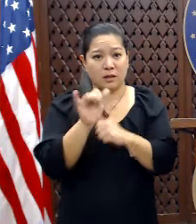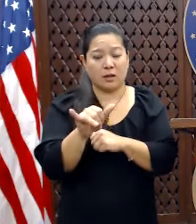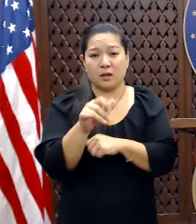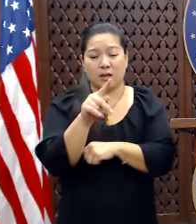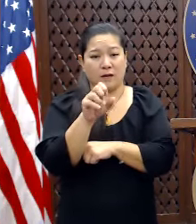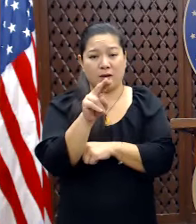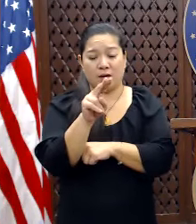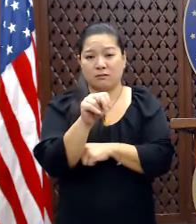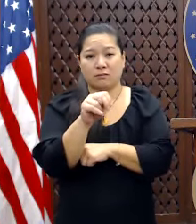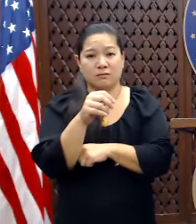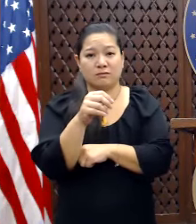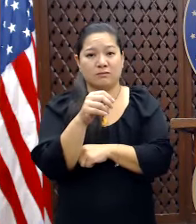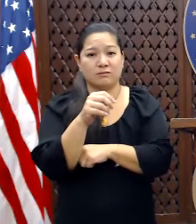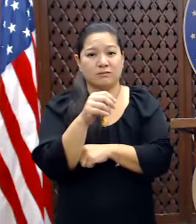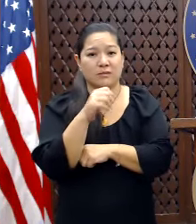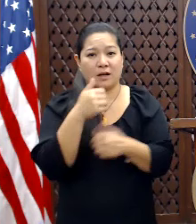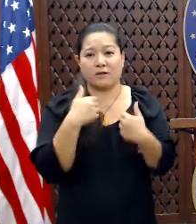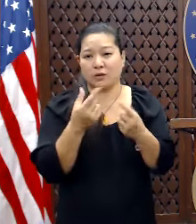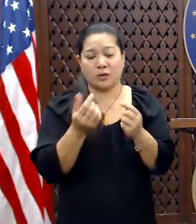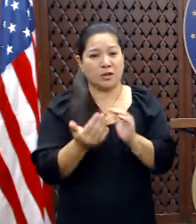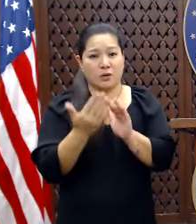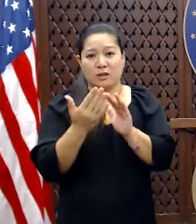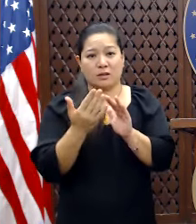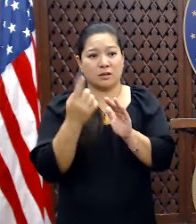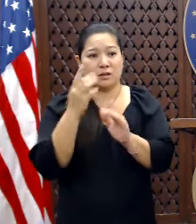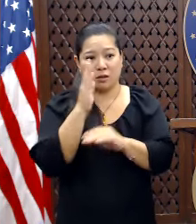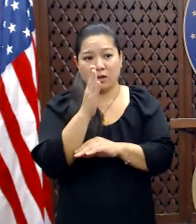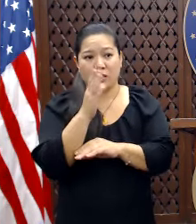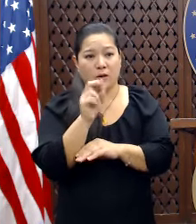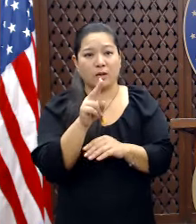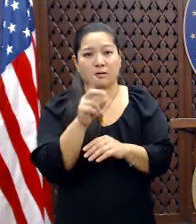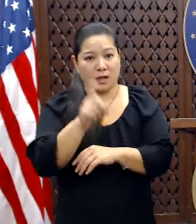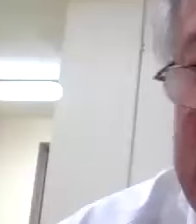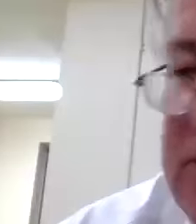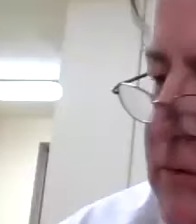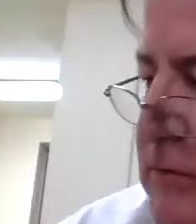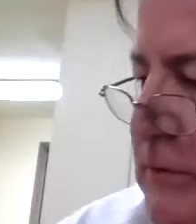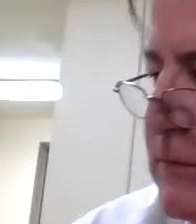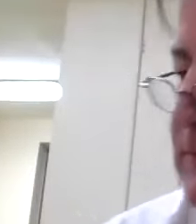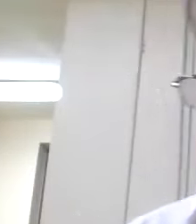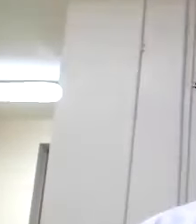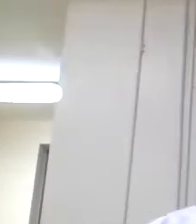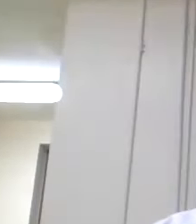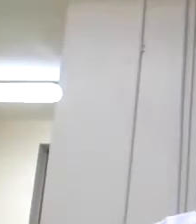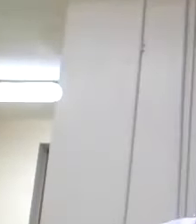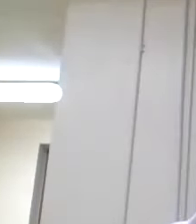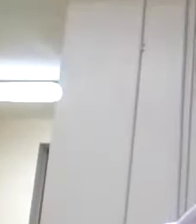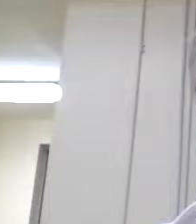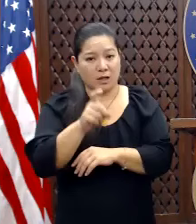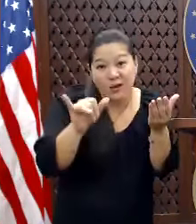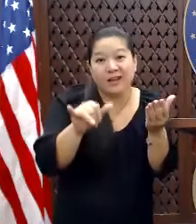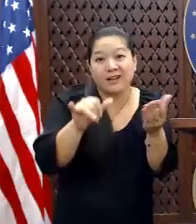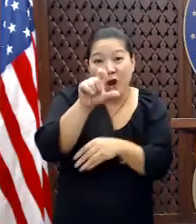Kevin. I don't think we have to do any directives or mandates about that. Thank you, Governor. But thank you for the information. I didn't know